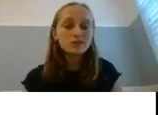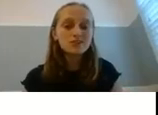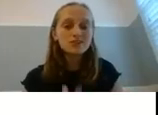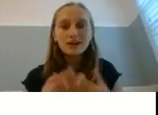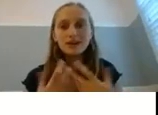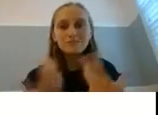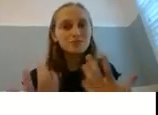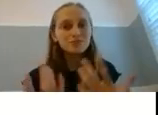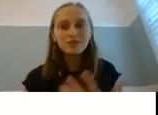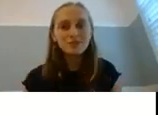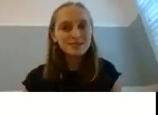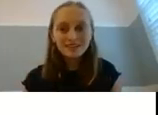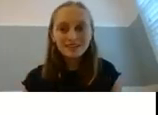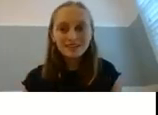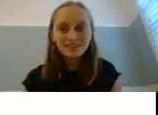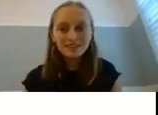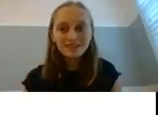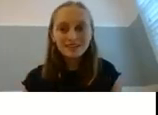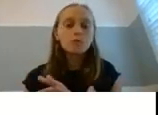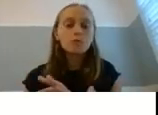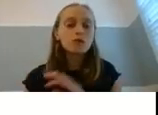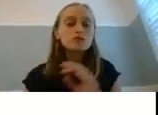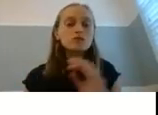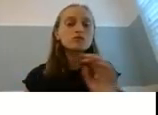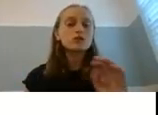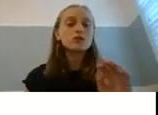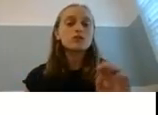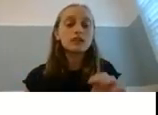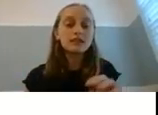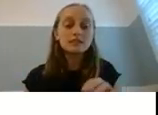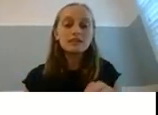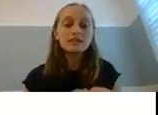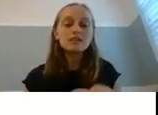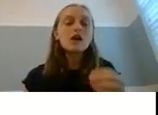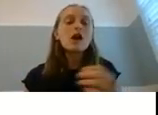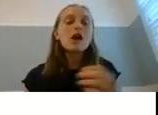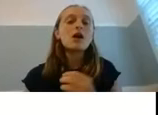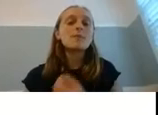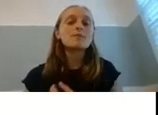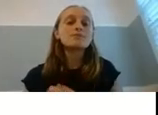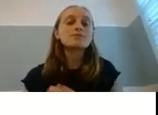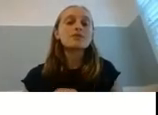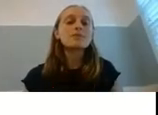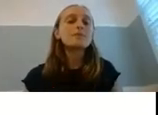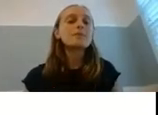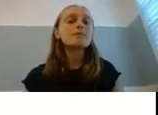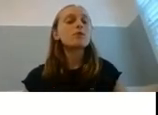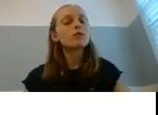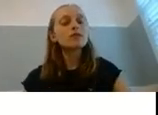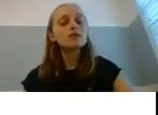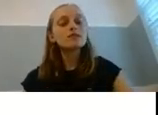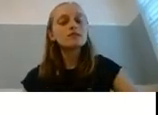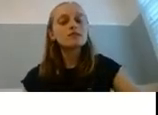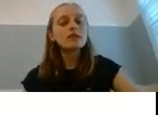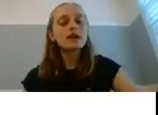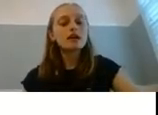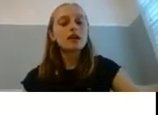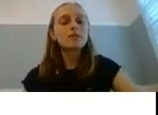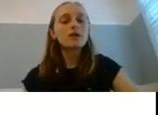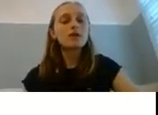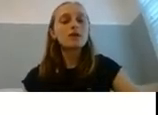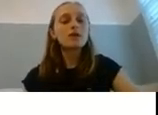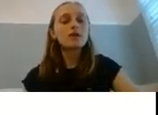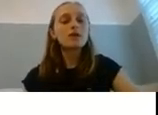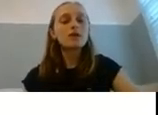interpreters and i'm sure that we've been seeing interpreters a lot more due to COVID-19 um but one instance that